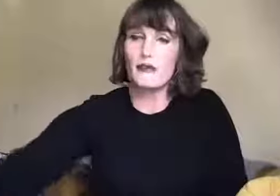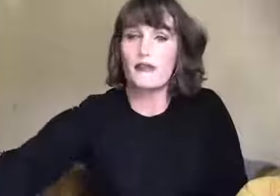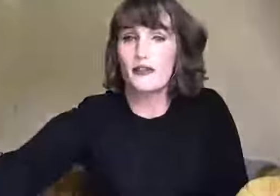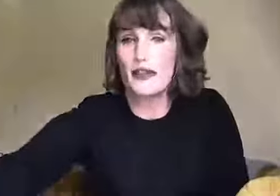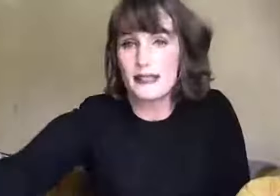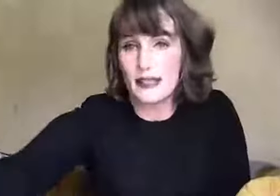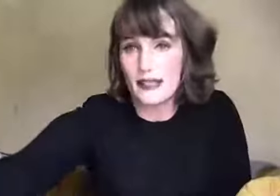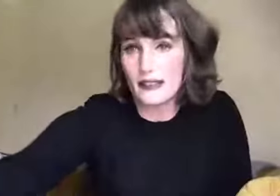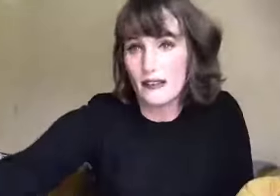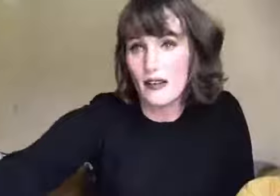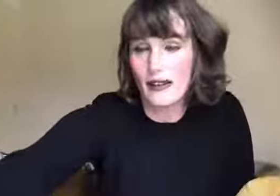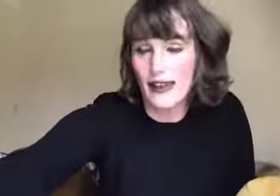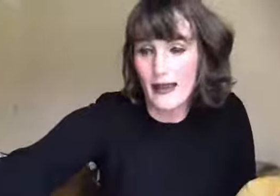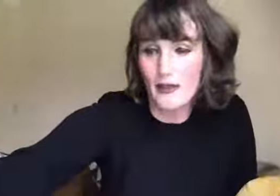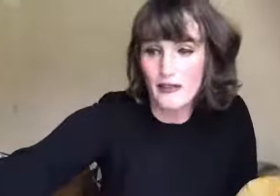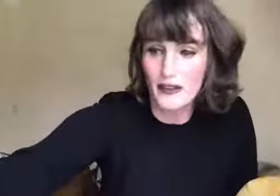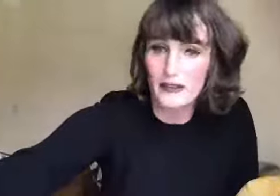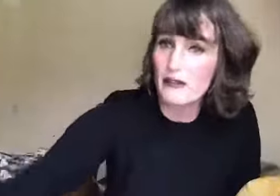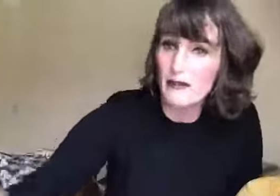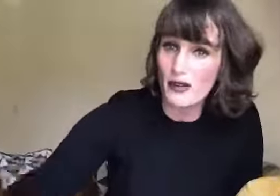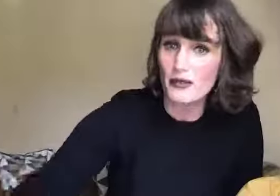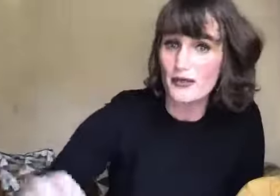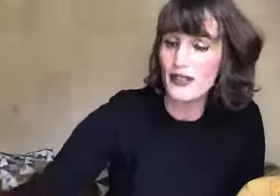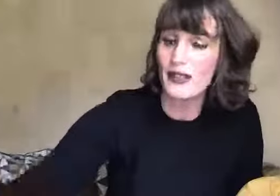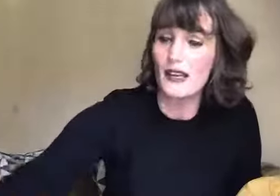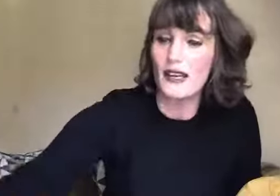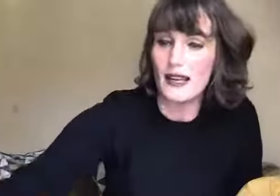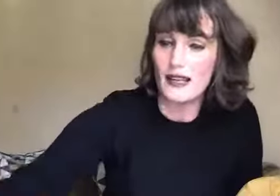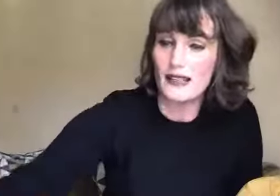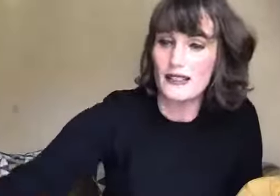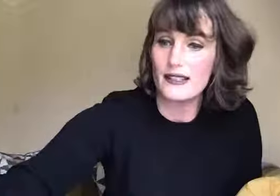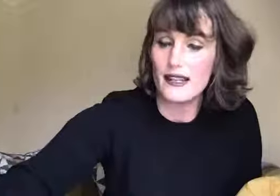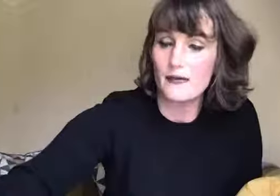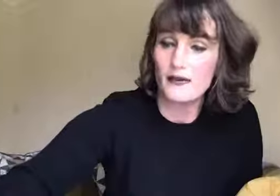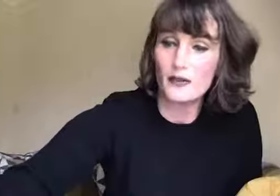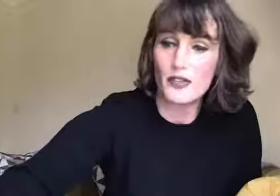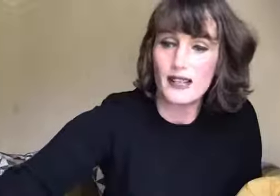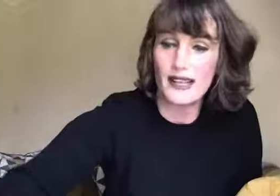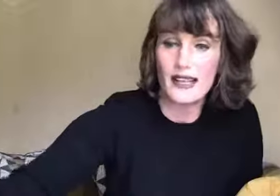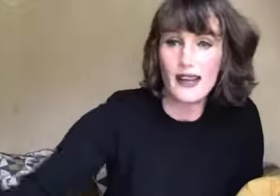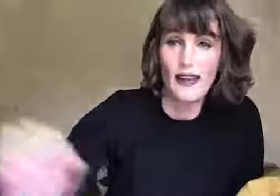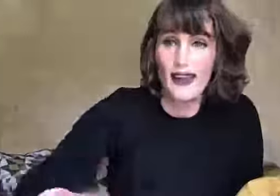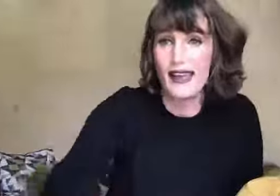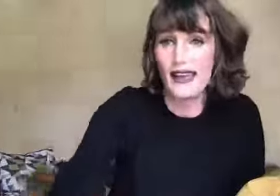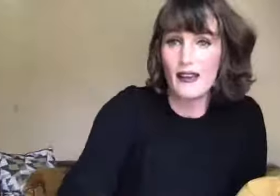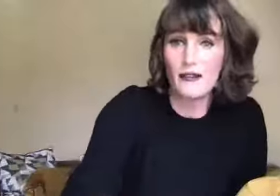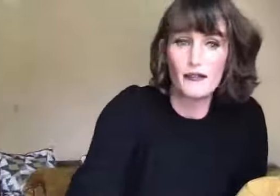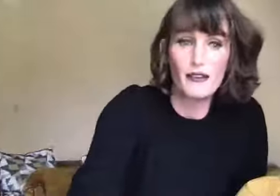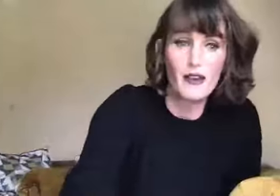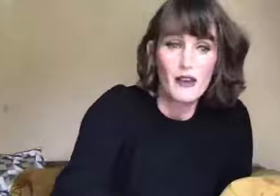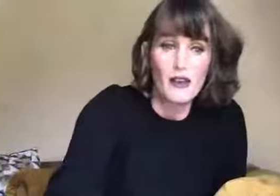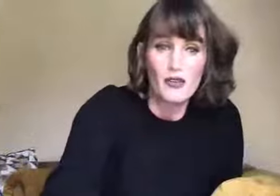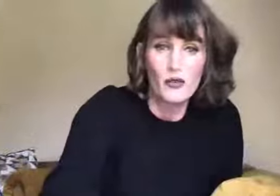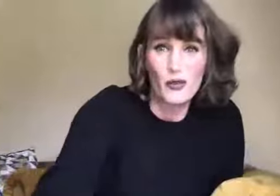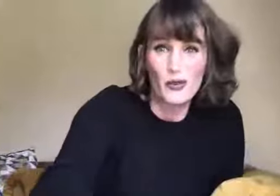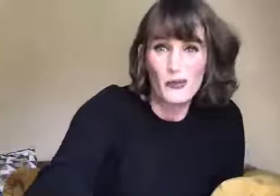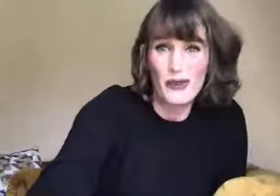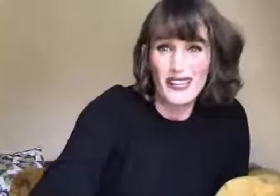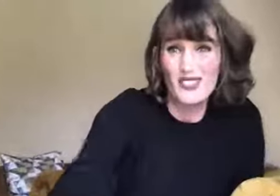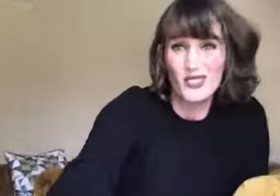on freezing. I am very remote, and unfortunately I have not got the best